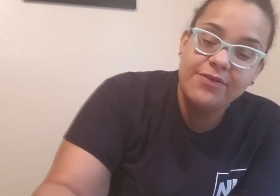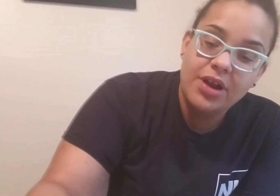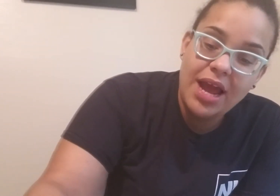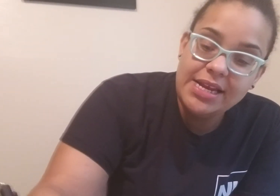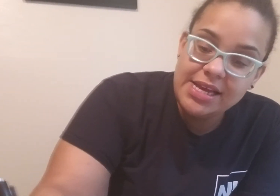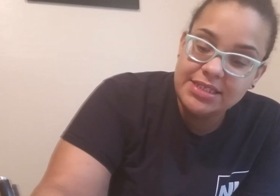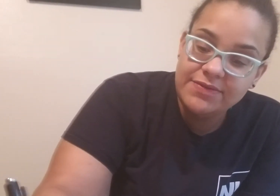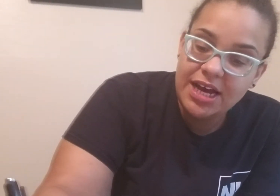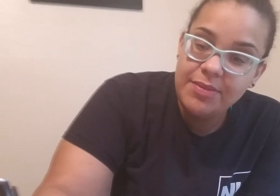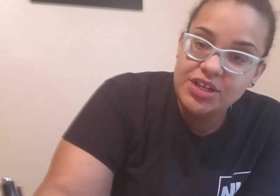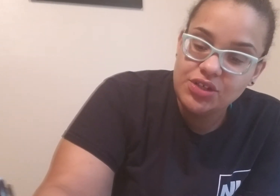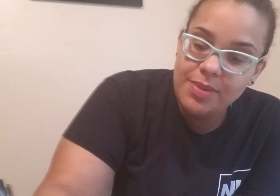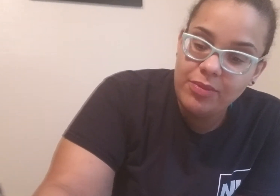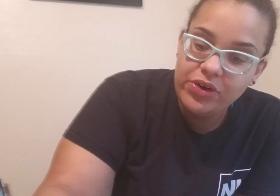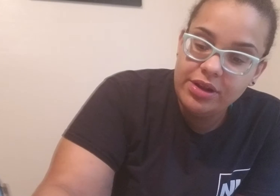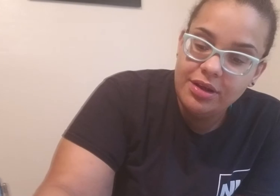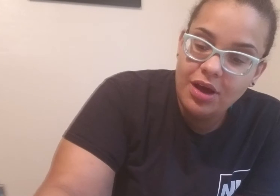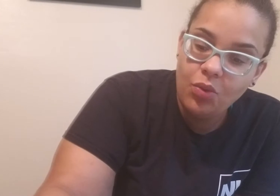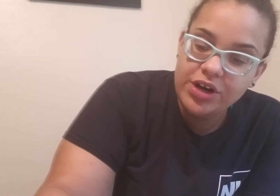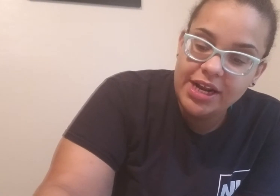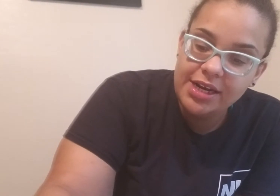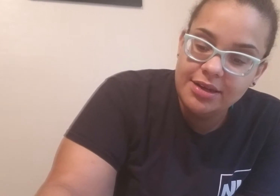different ideas of time. I just remembered a word I need to.